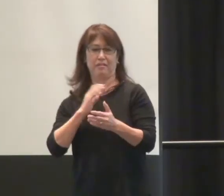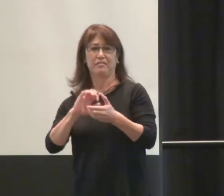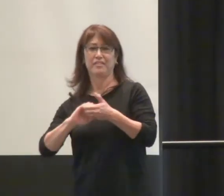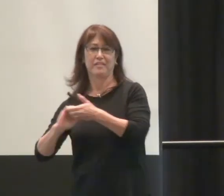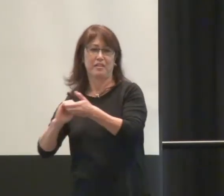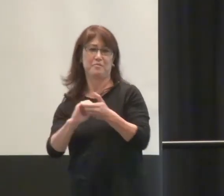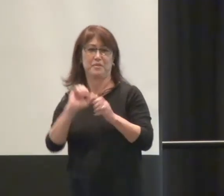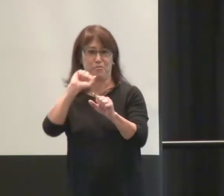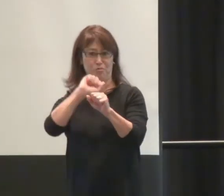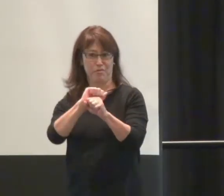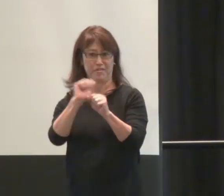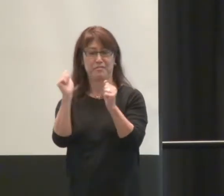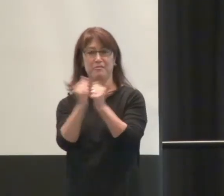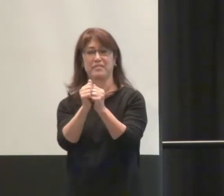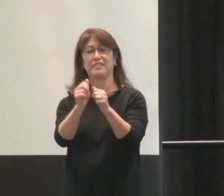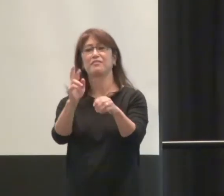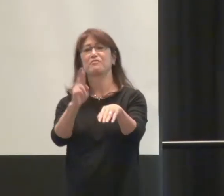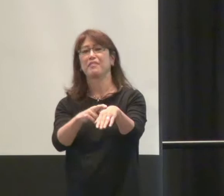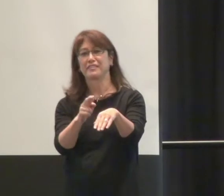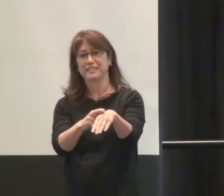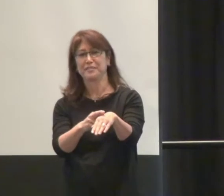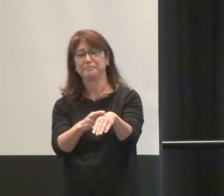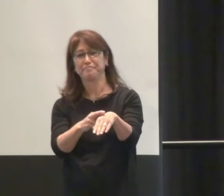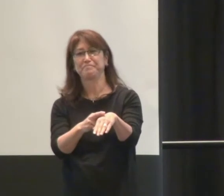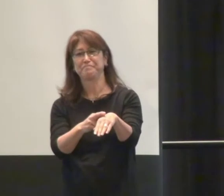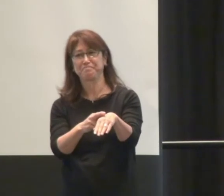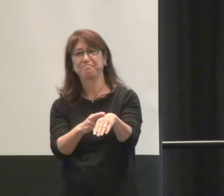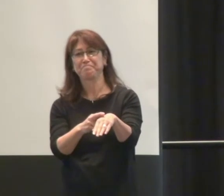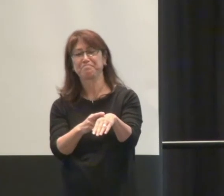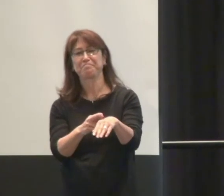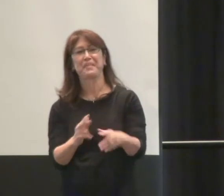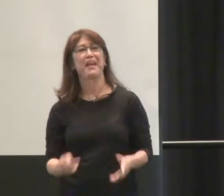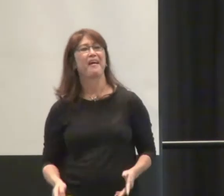So that then started my collaborative work with Roxanne.